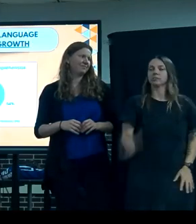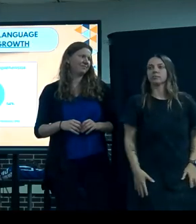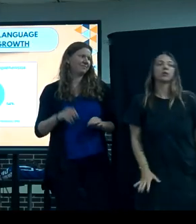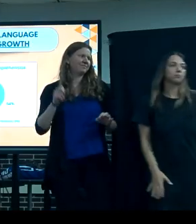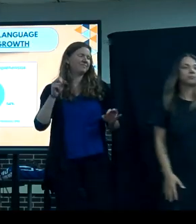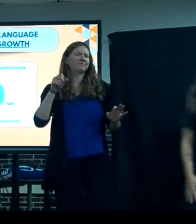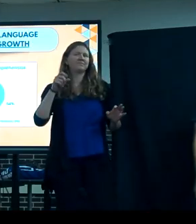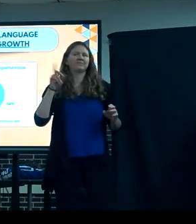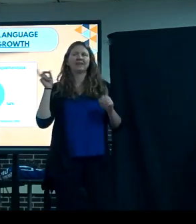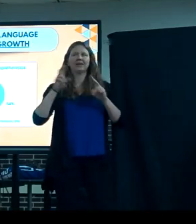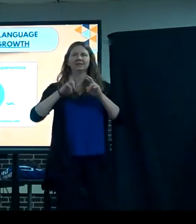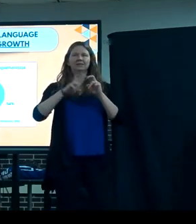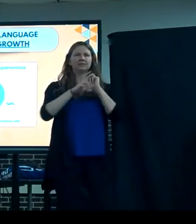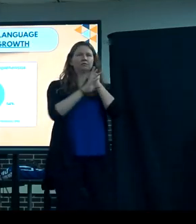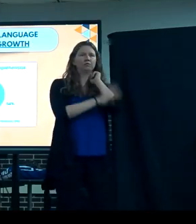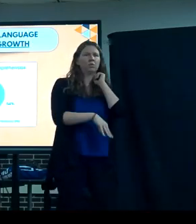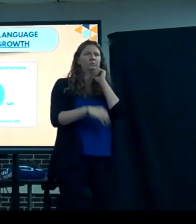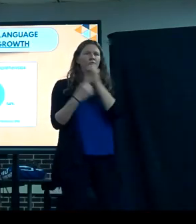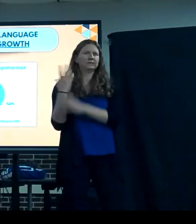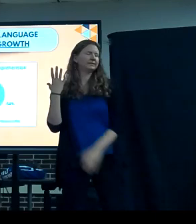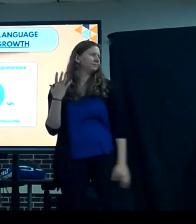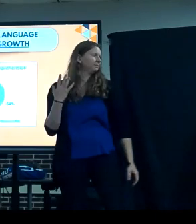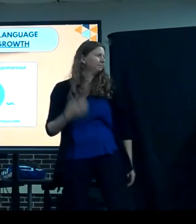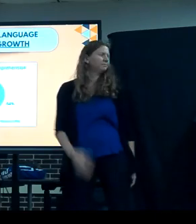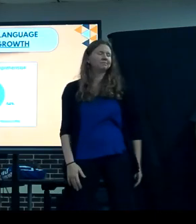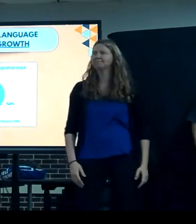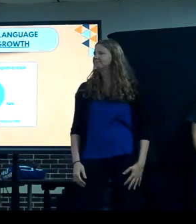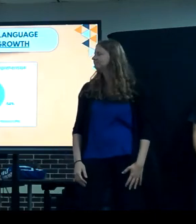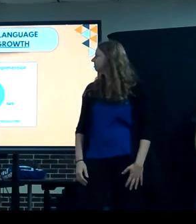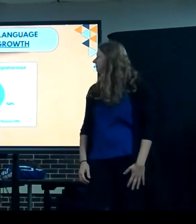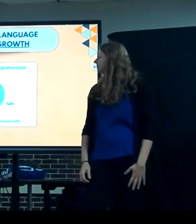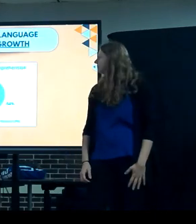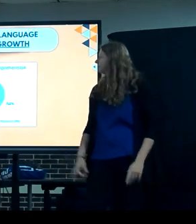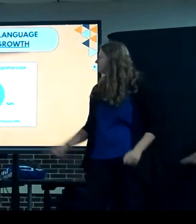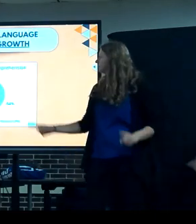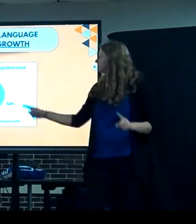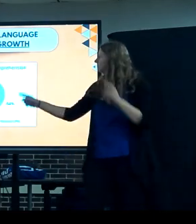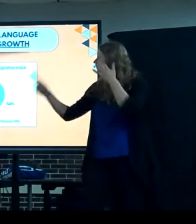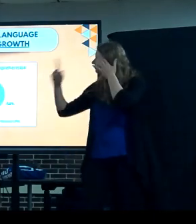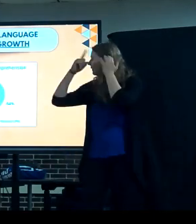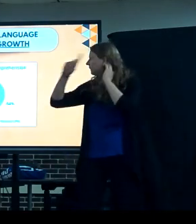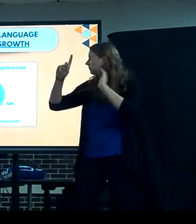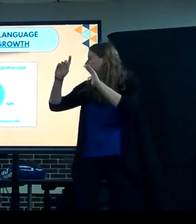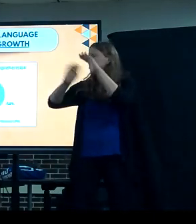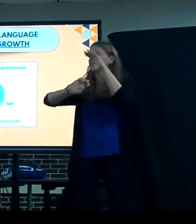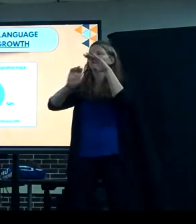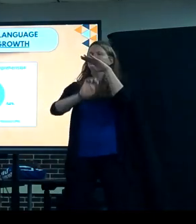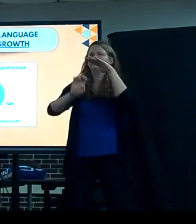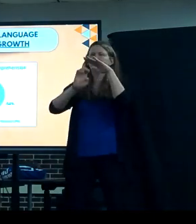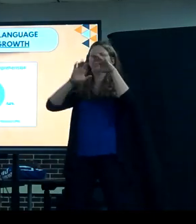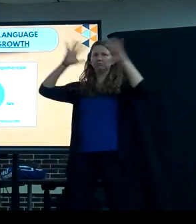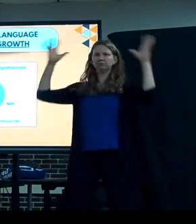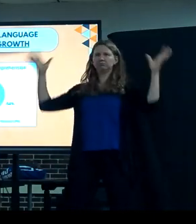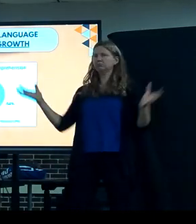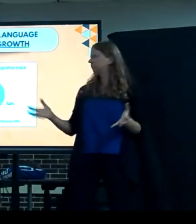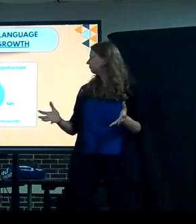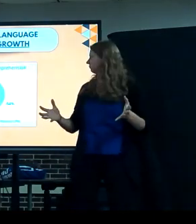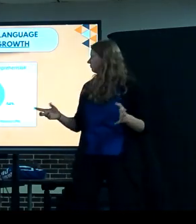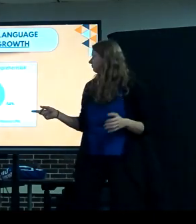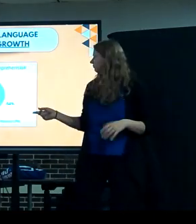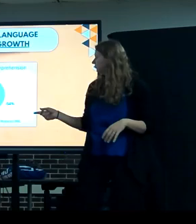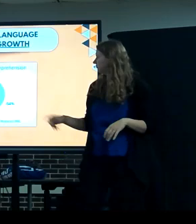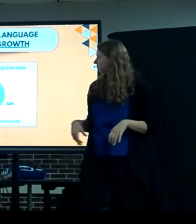the comprehension American Sign Language assessment. And they're assessed in the fall and the spring. So for